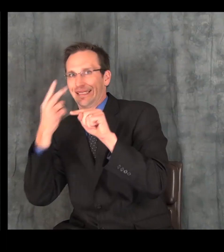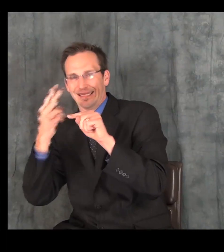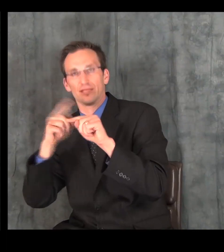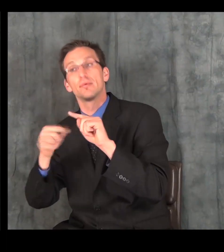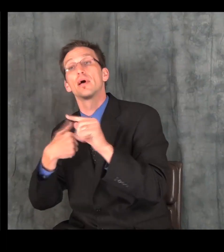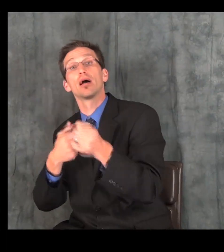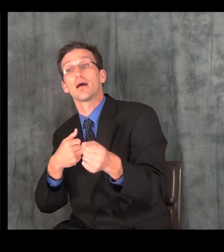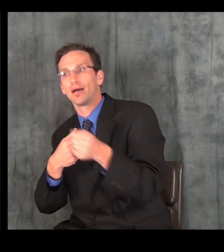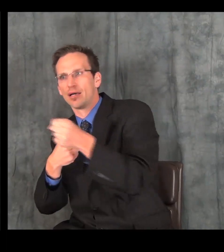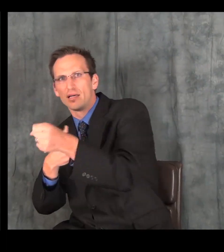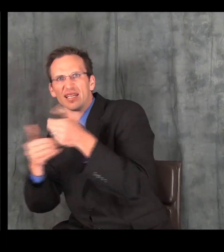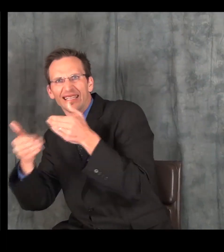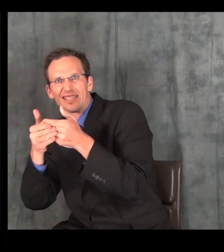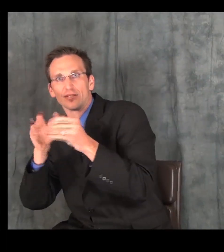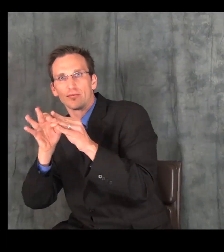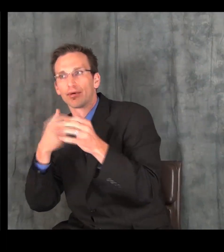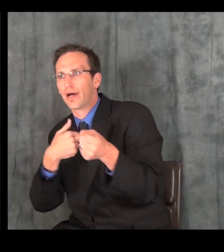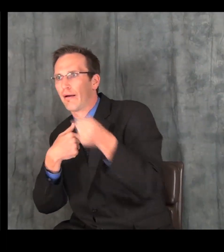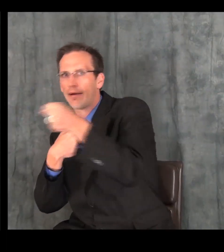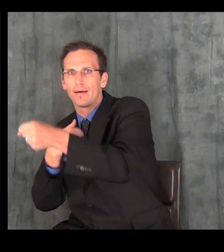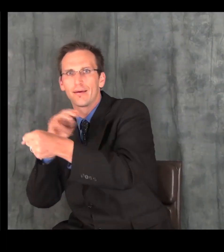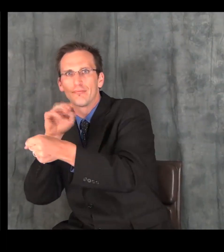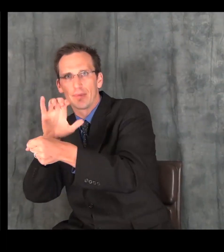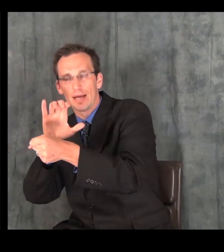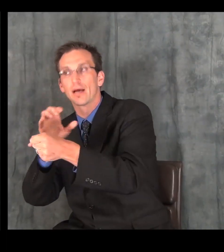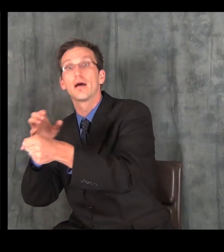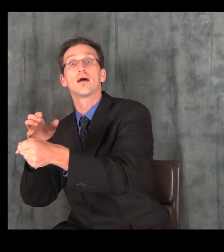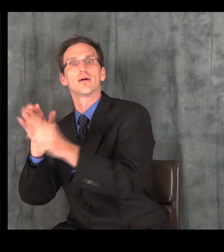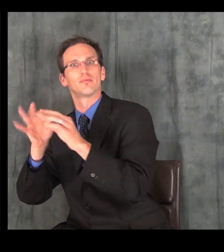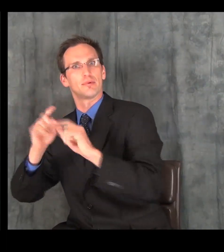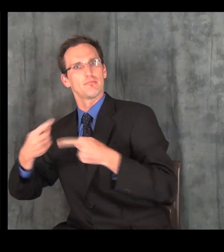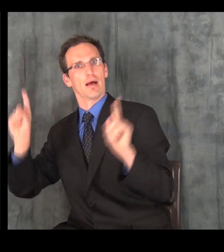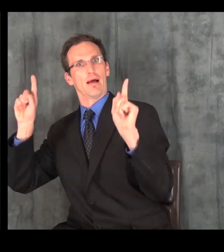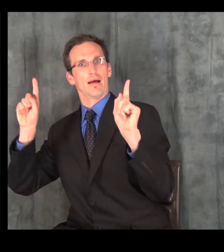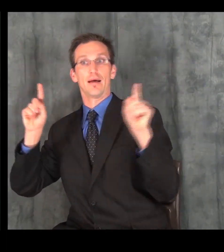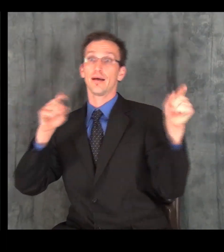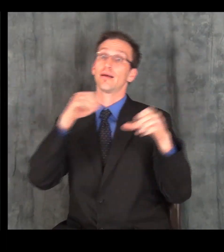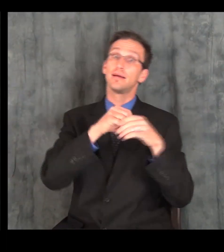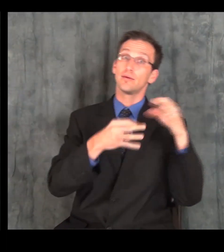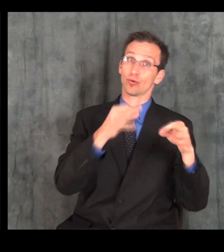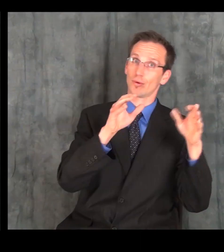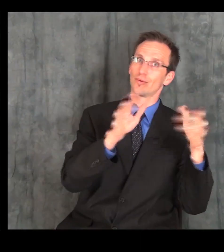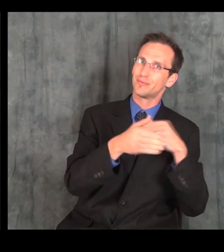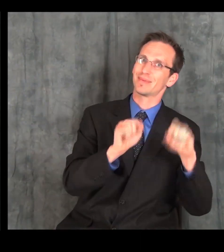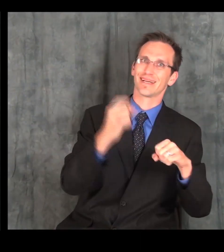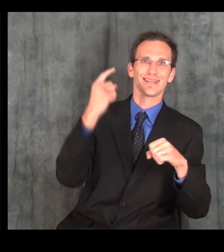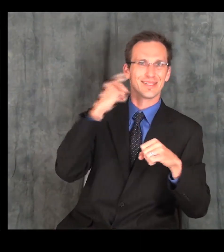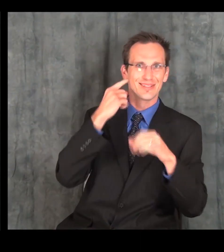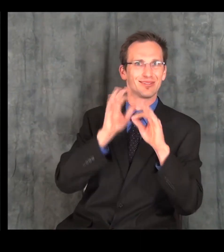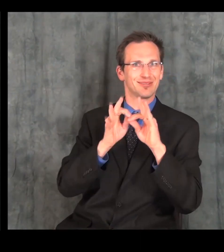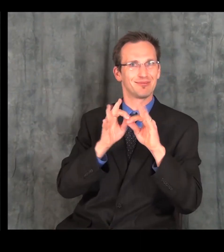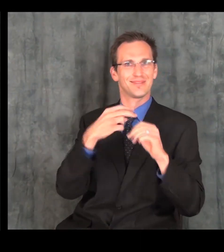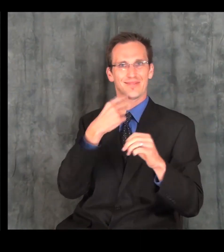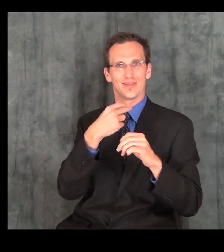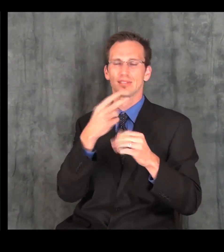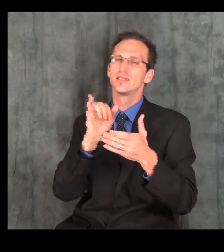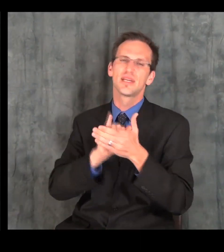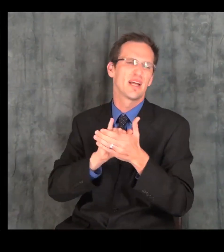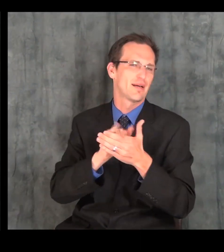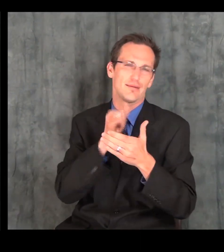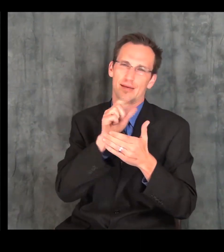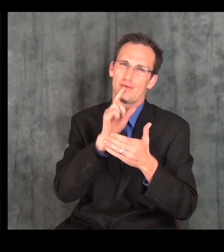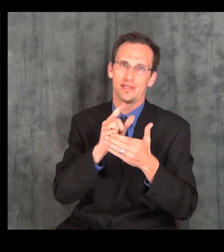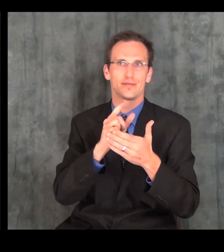close enough to the interpreter and holding the microphone so that they could be heard in the courtroom. So you can imagine that that wouldn't be very